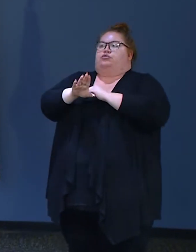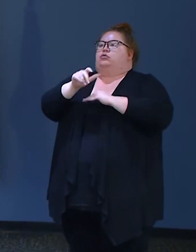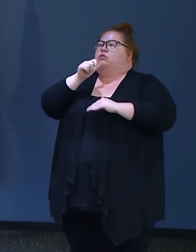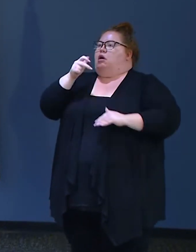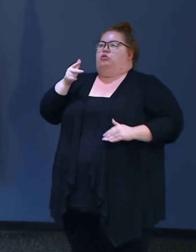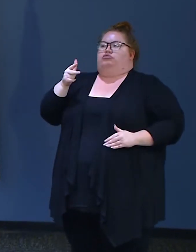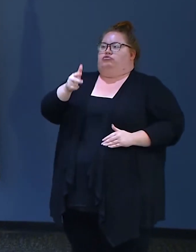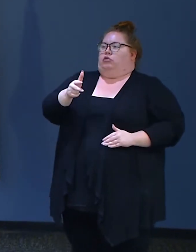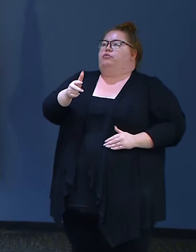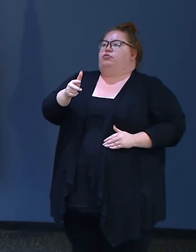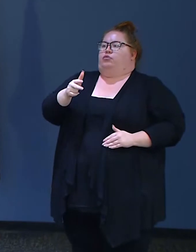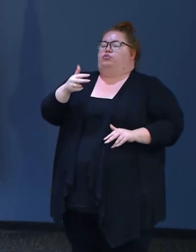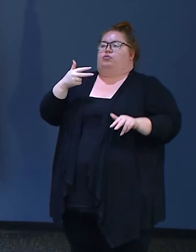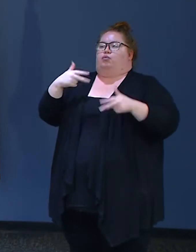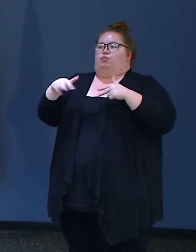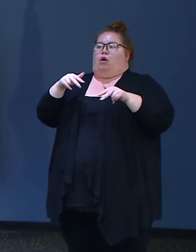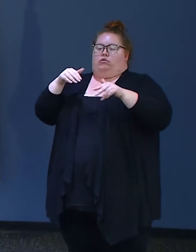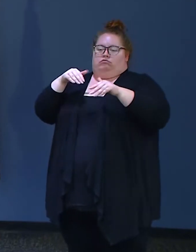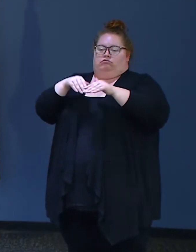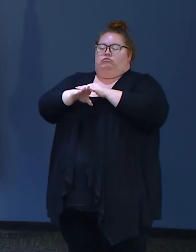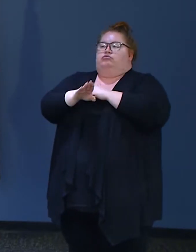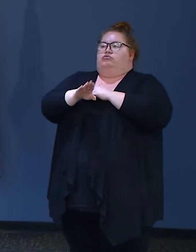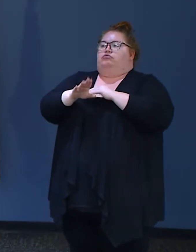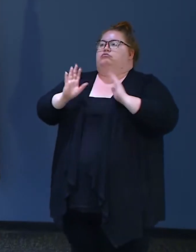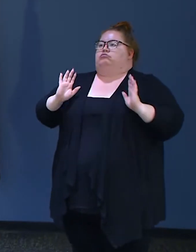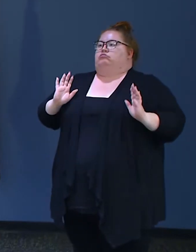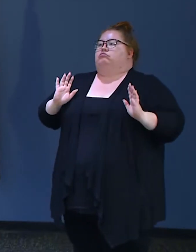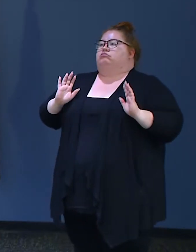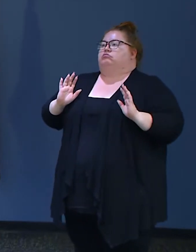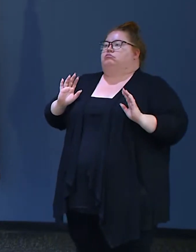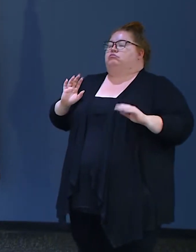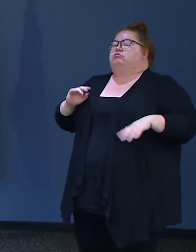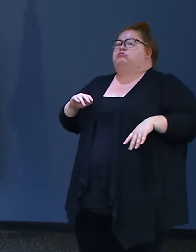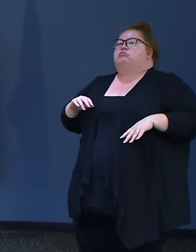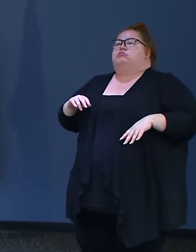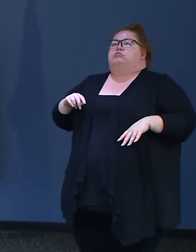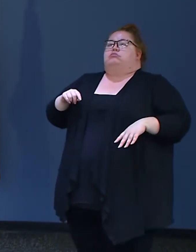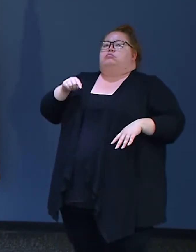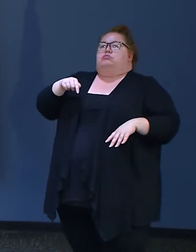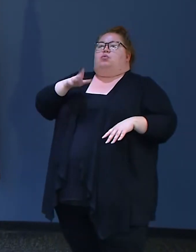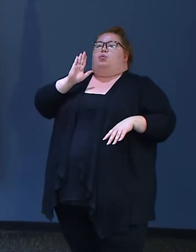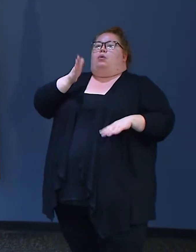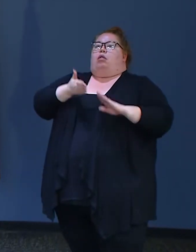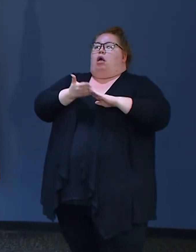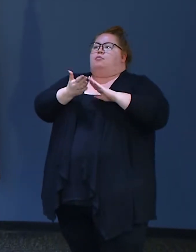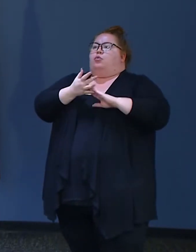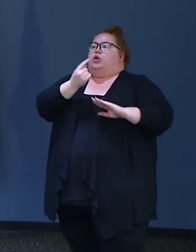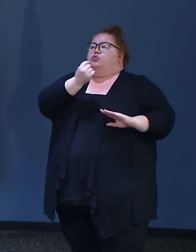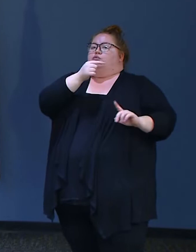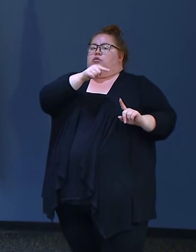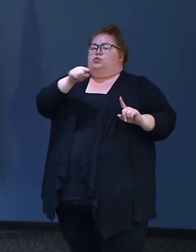appointments. And they will operate Tuesday through